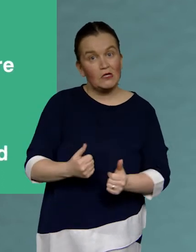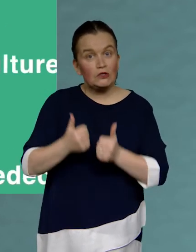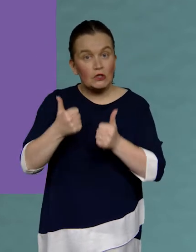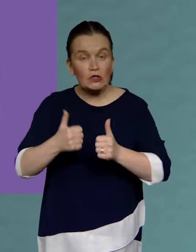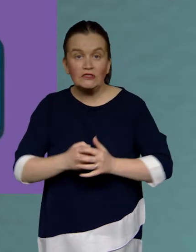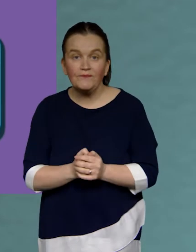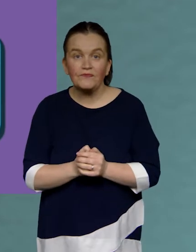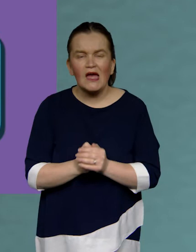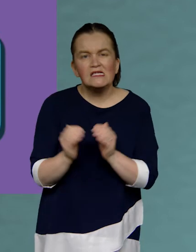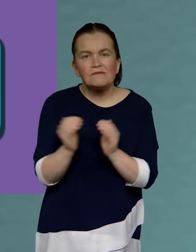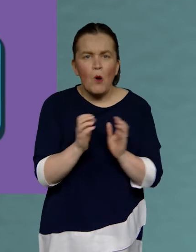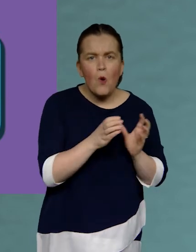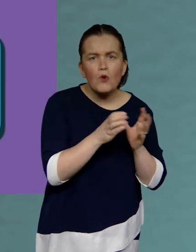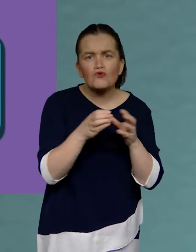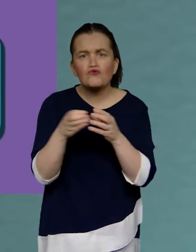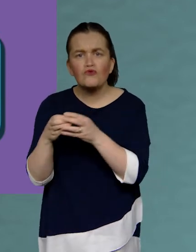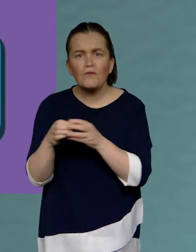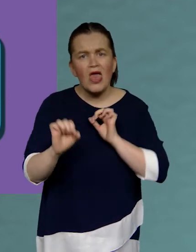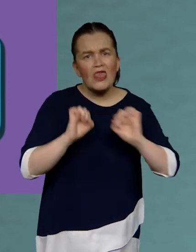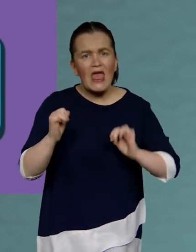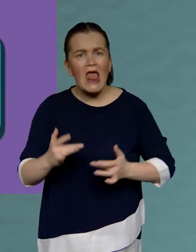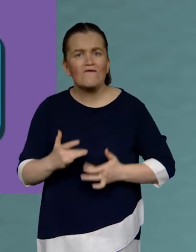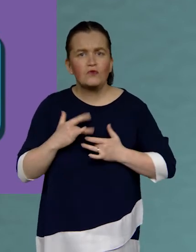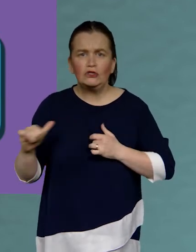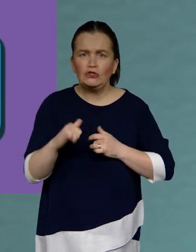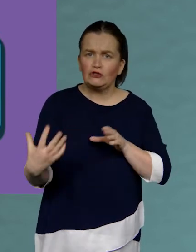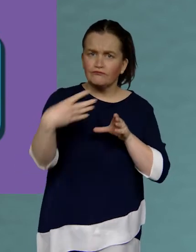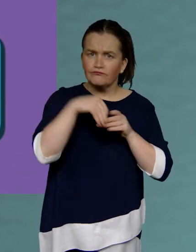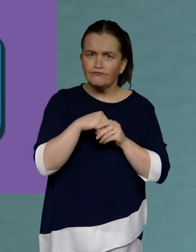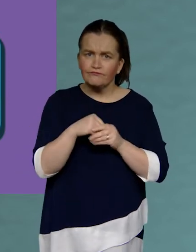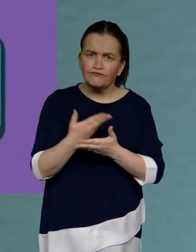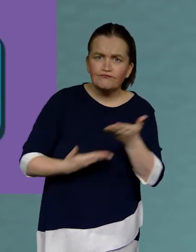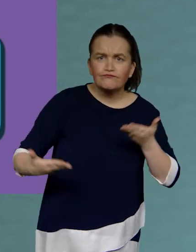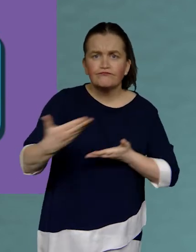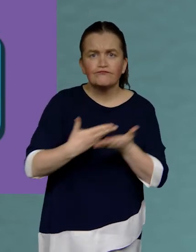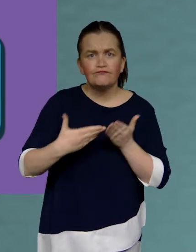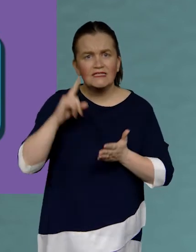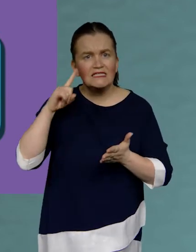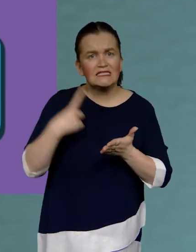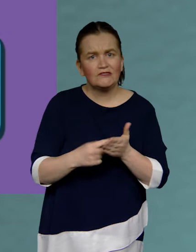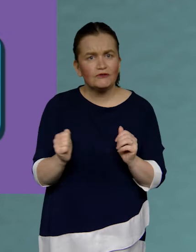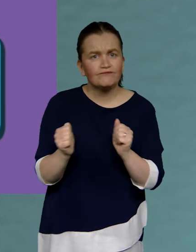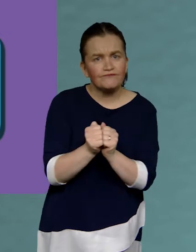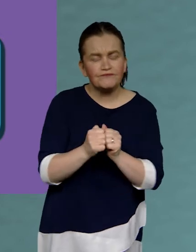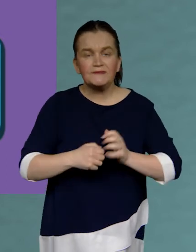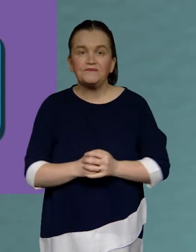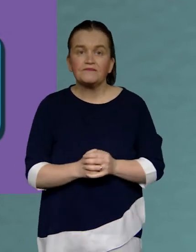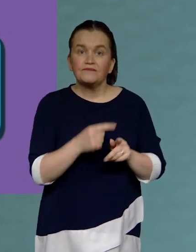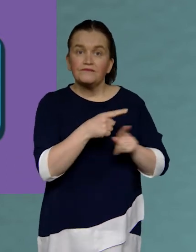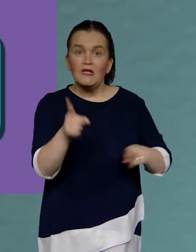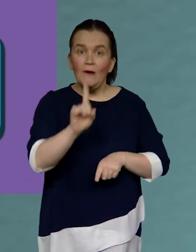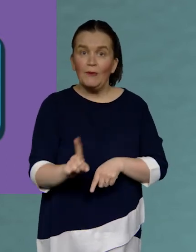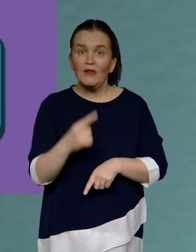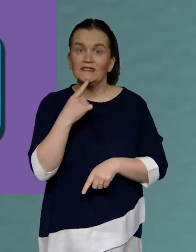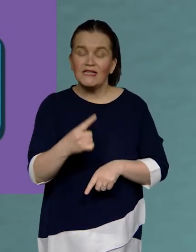needed. Number 8. Voices of marginalised people should guide public decision making. People said, "How do we